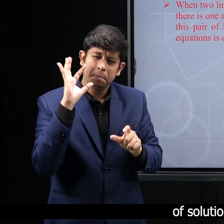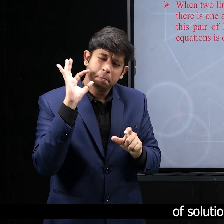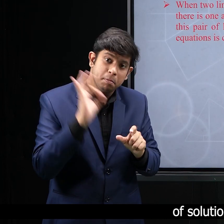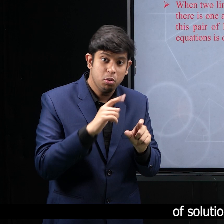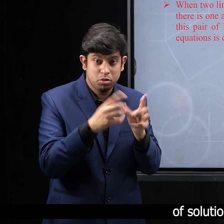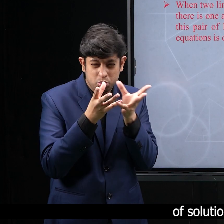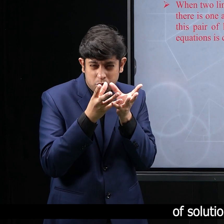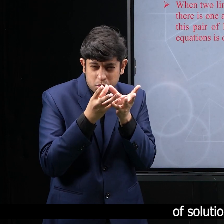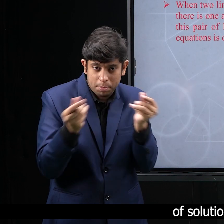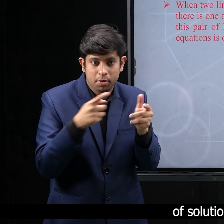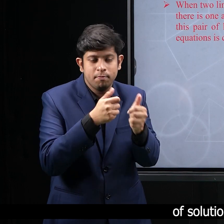follows.